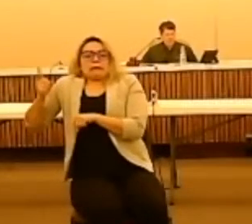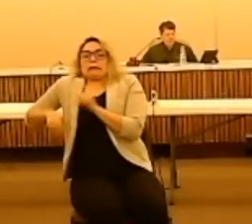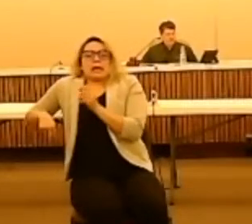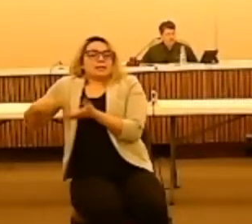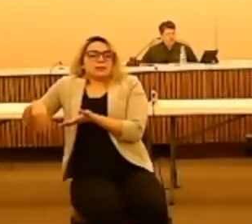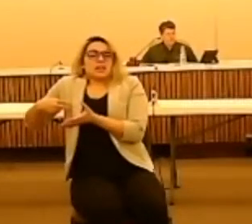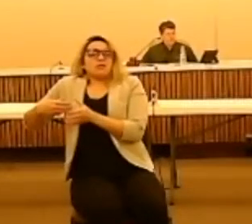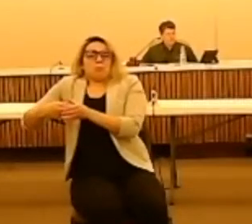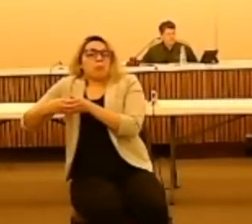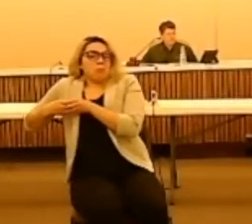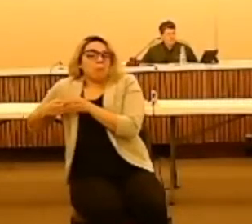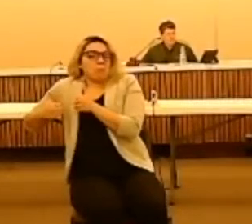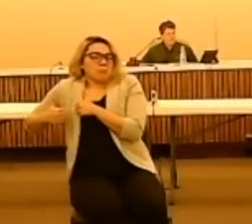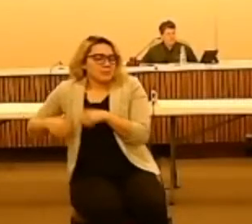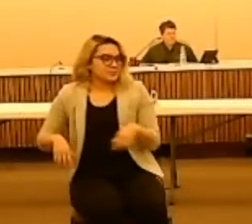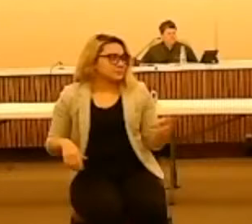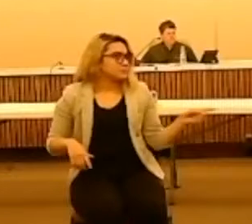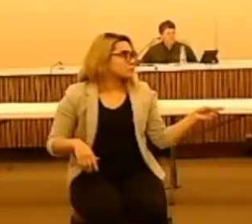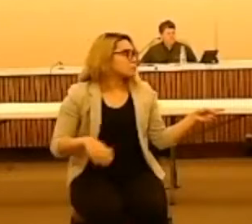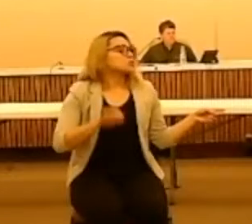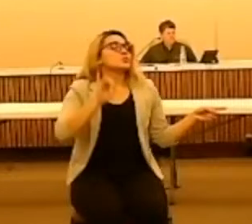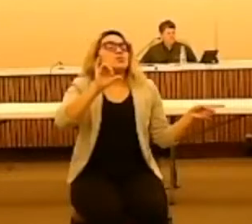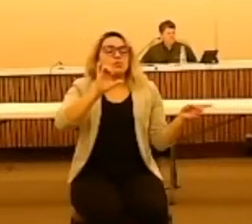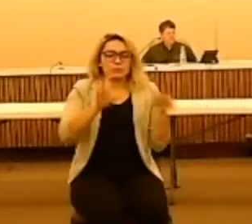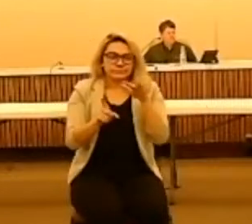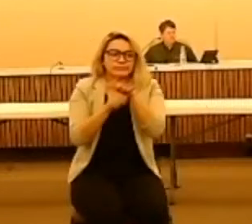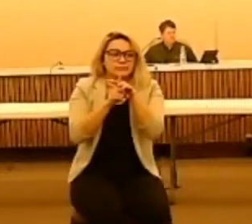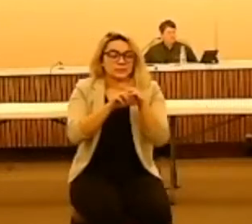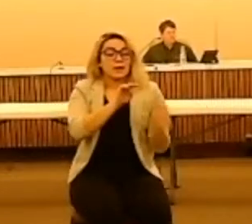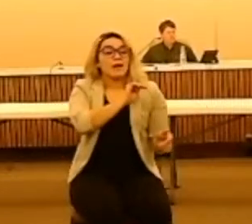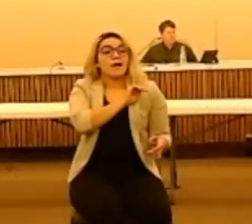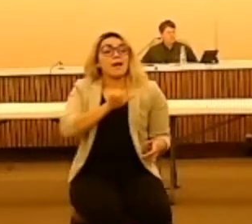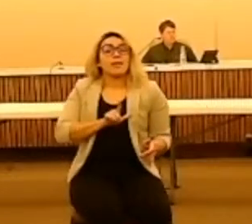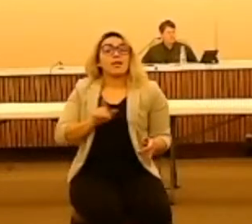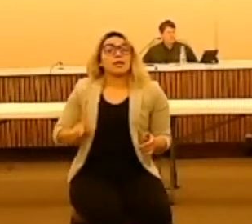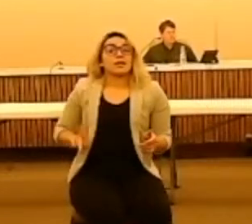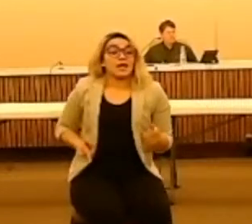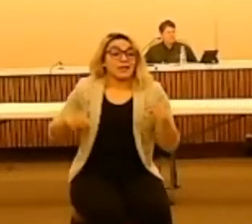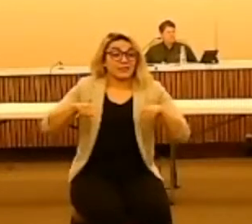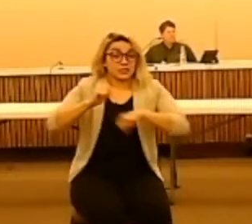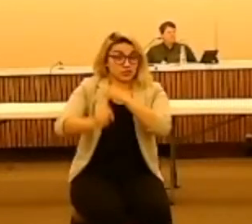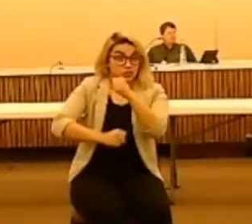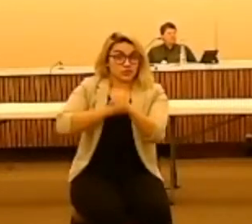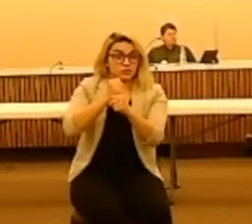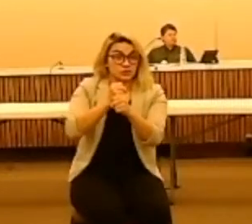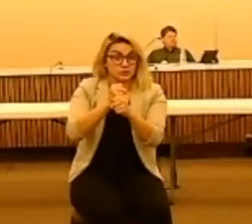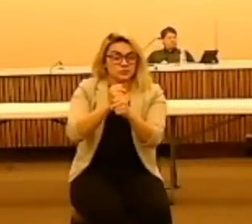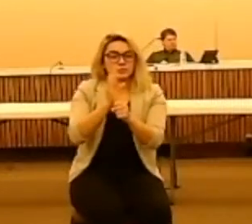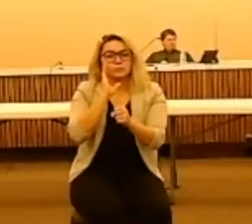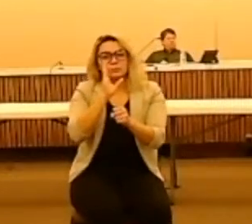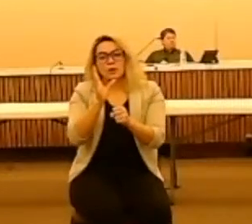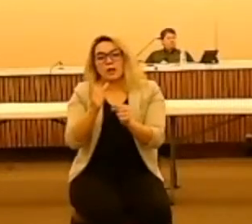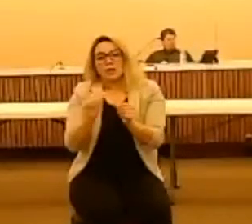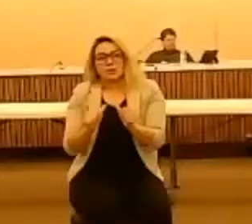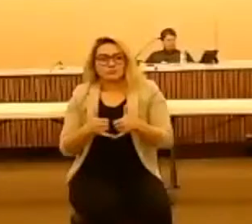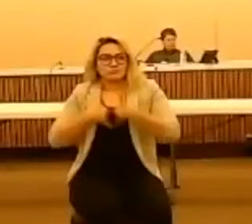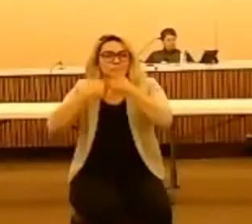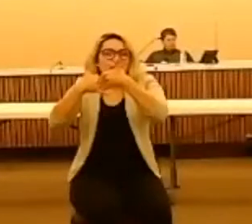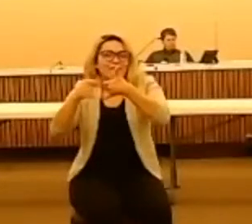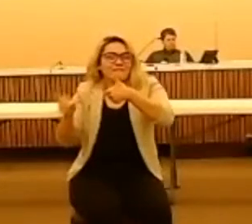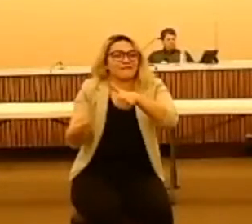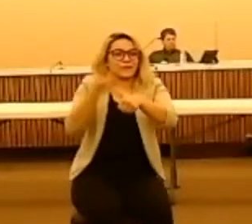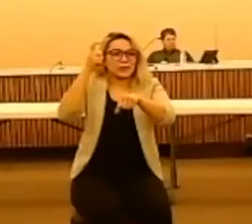Oh, I know what it was. The Martin Luther King program this year, they're going to present their first scholarship